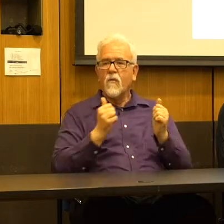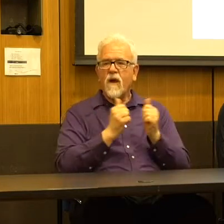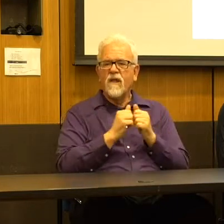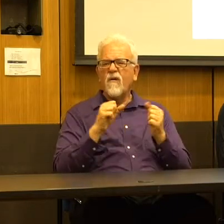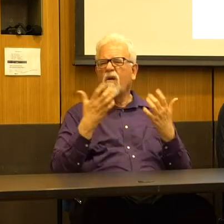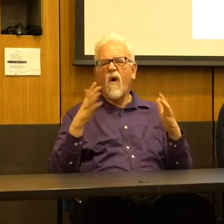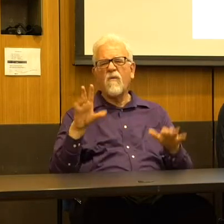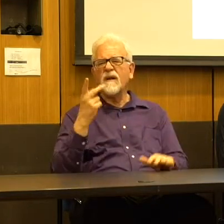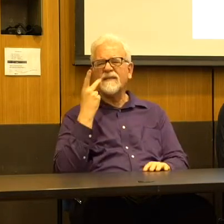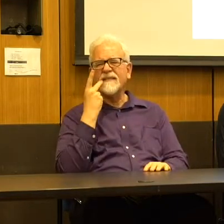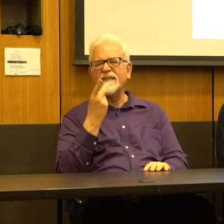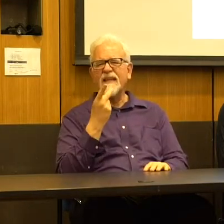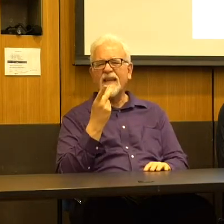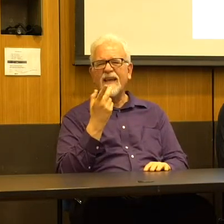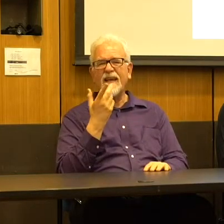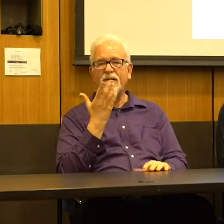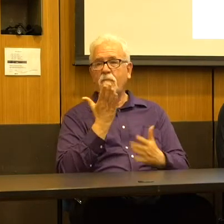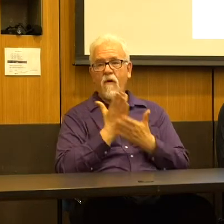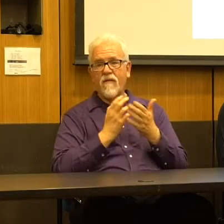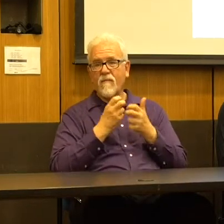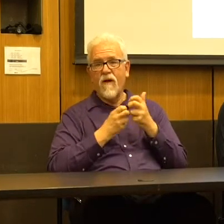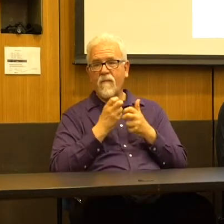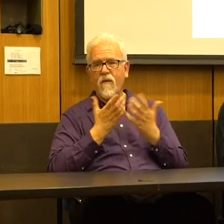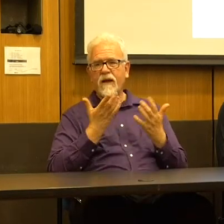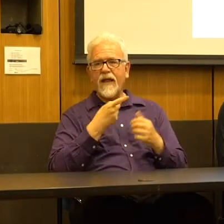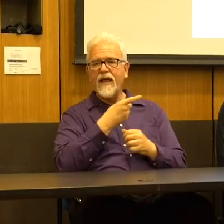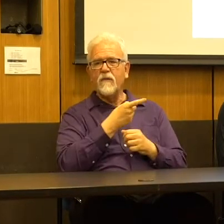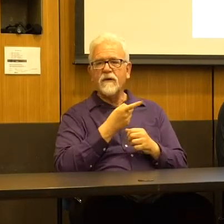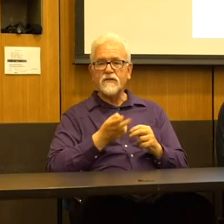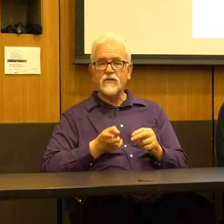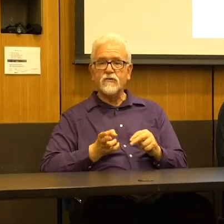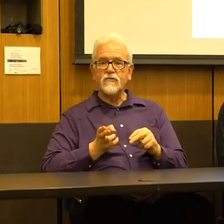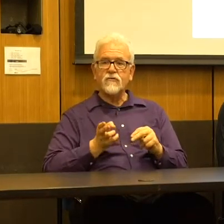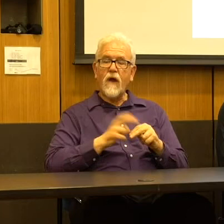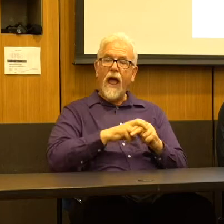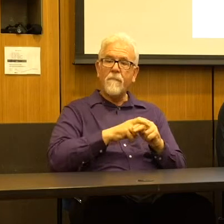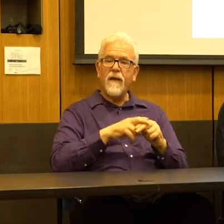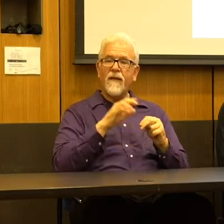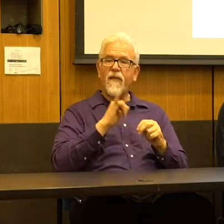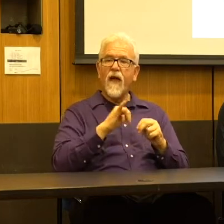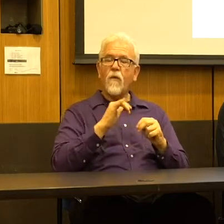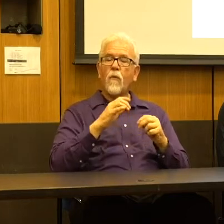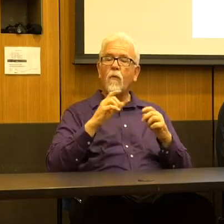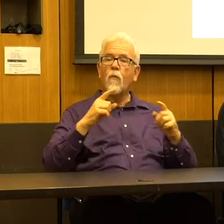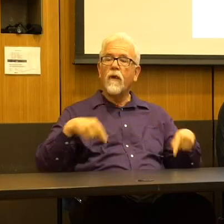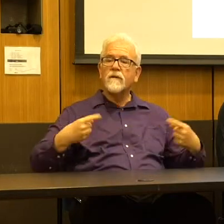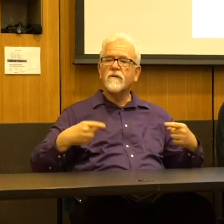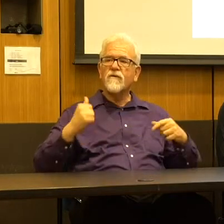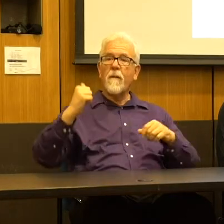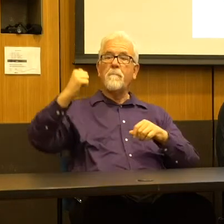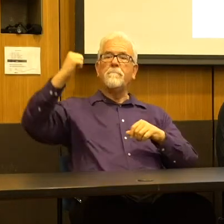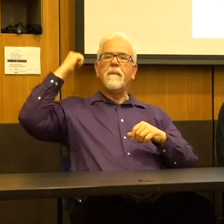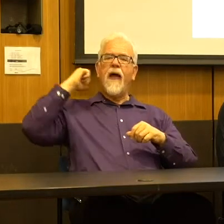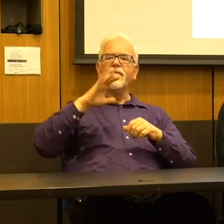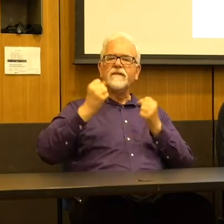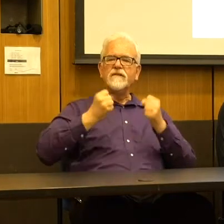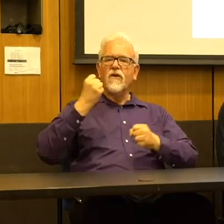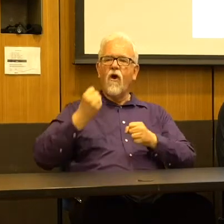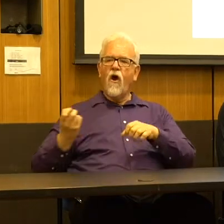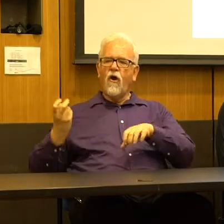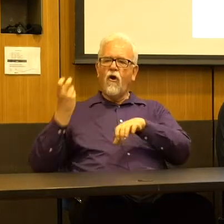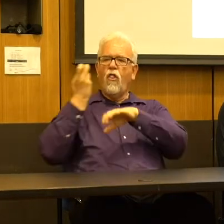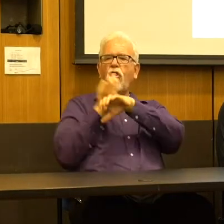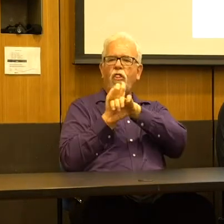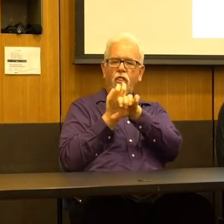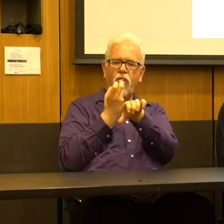already see what part of the problem is, because he was strapping this wheelchair onto the back of his car. And he